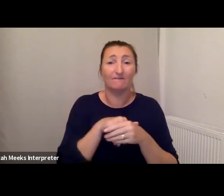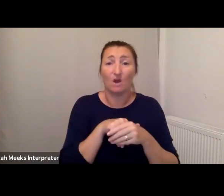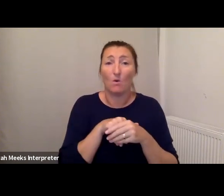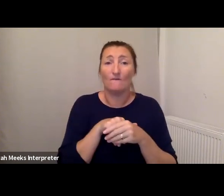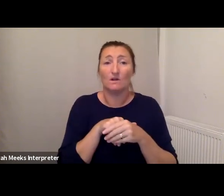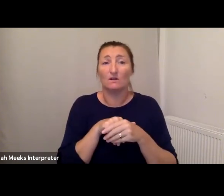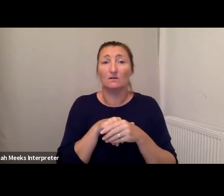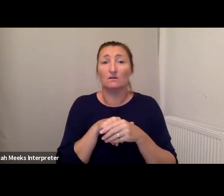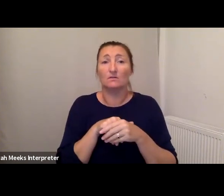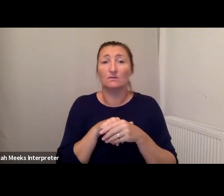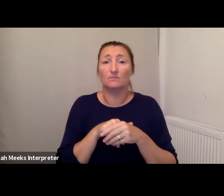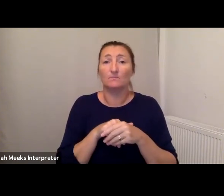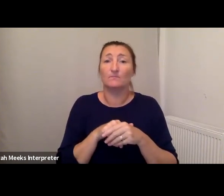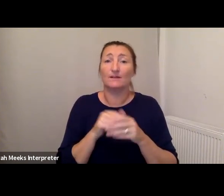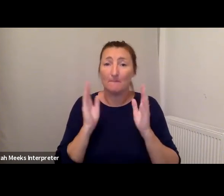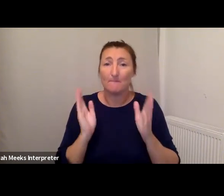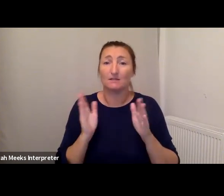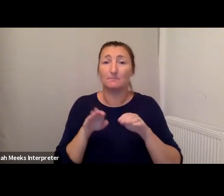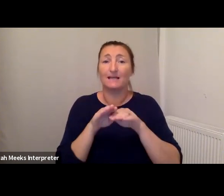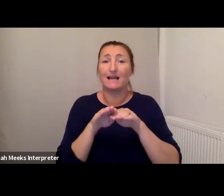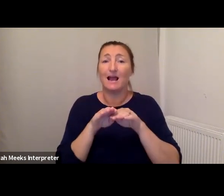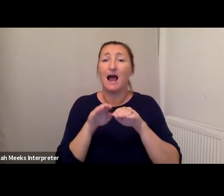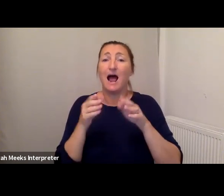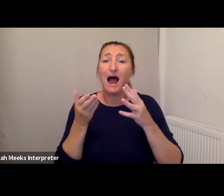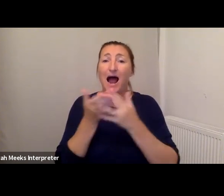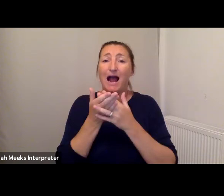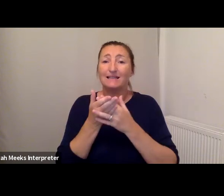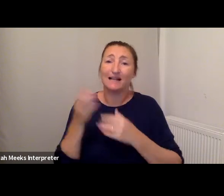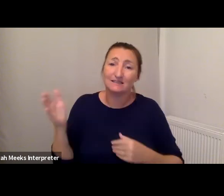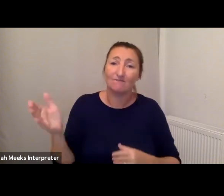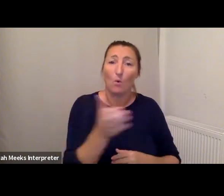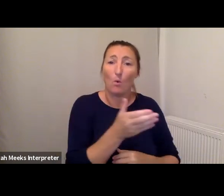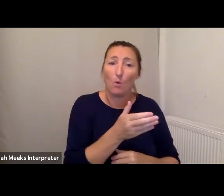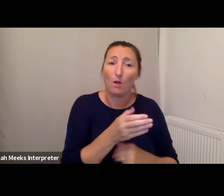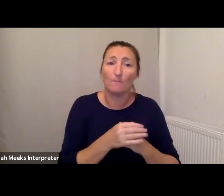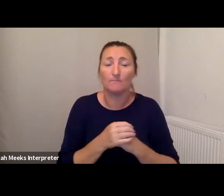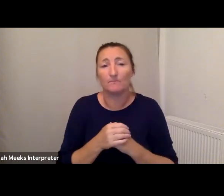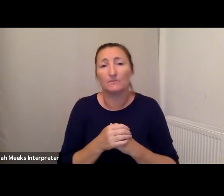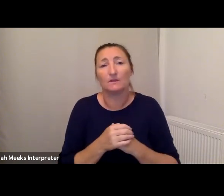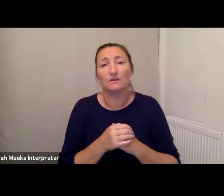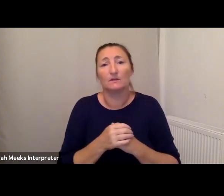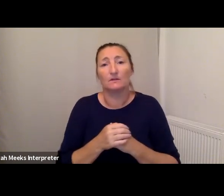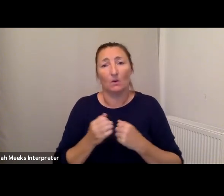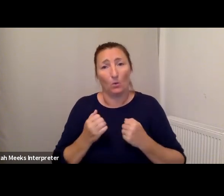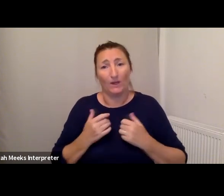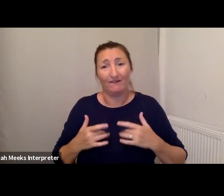for disabled groups equals access for all. And from our point of view, a city is not a resilient city if